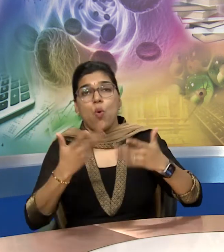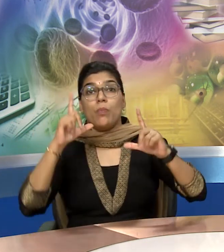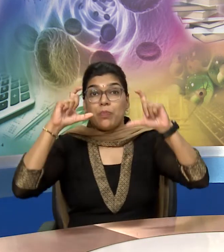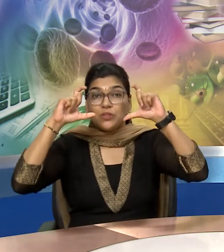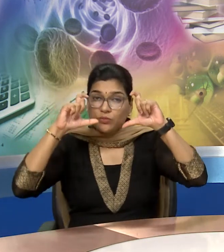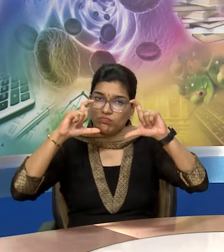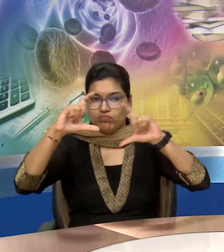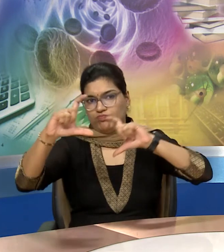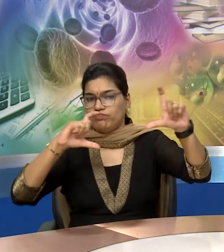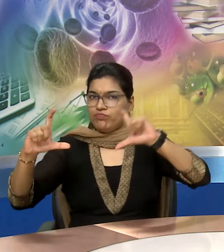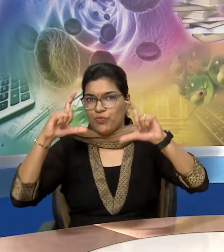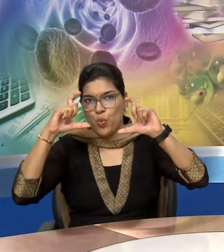plastic or metal tapes,